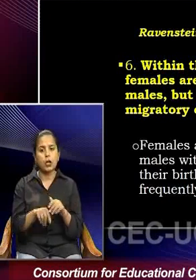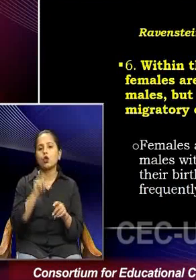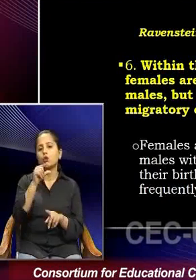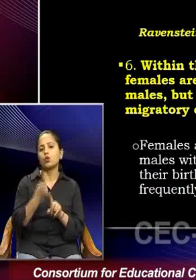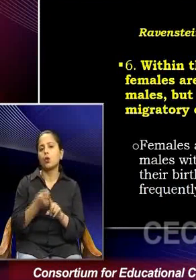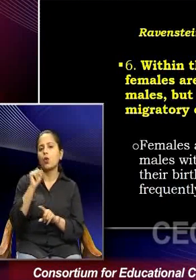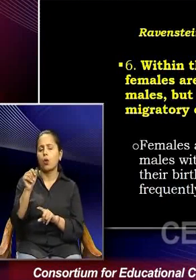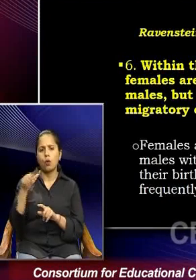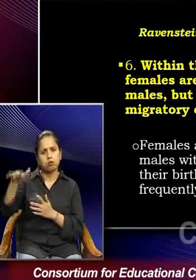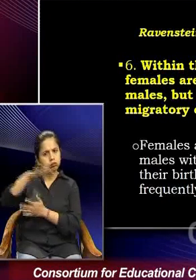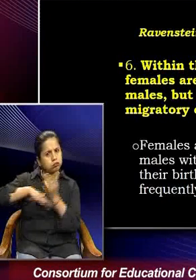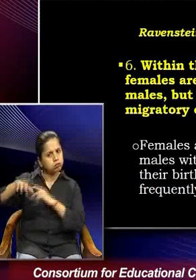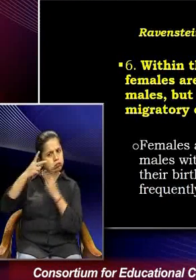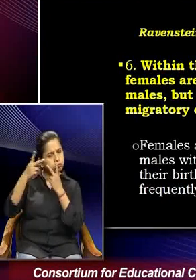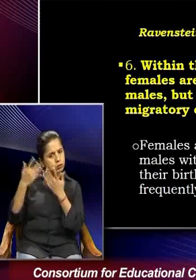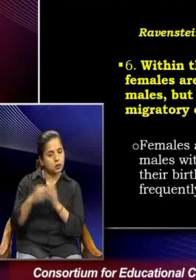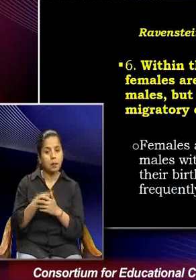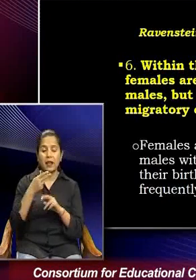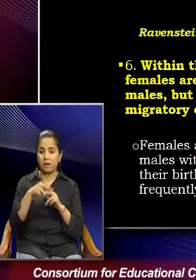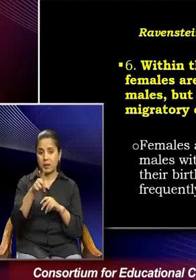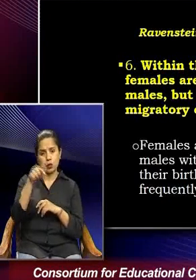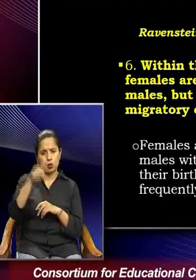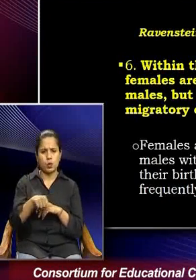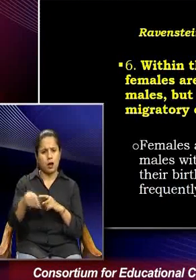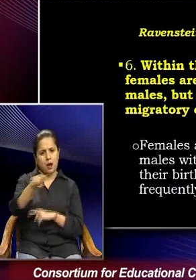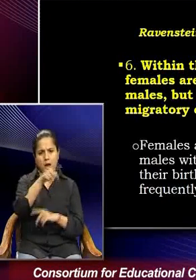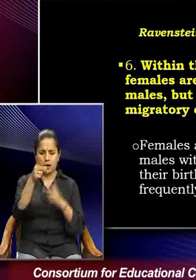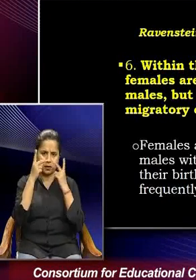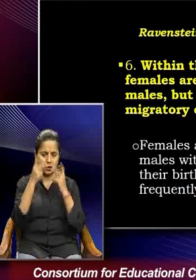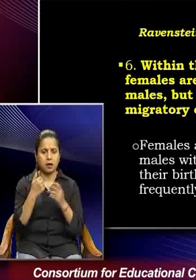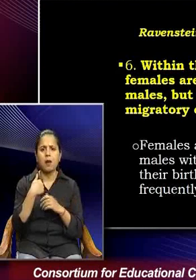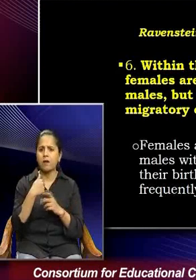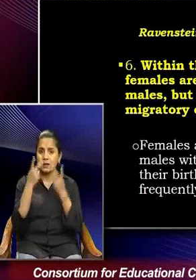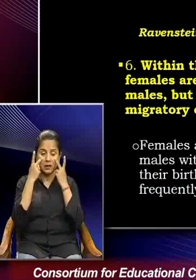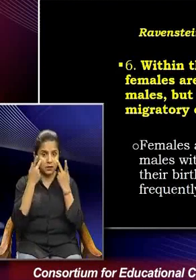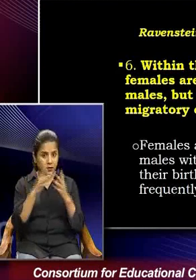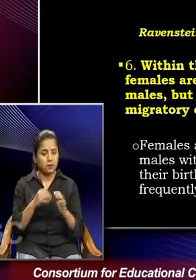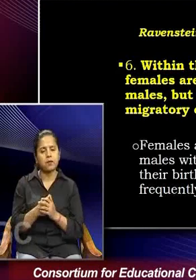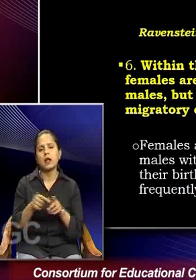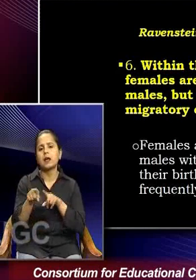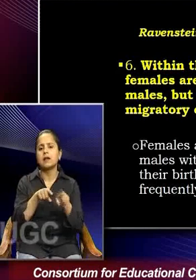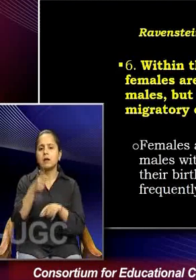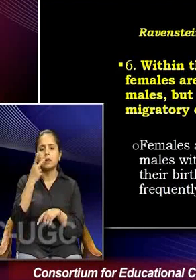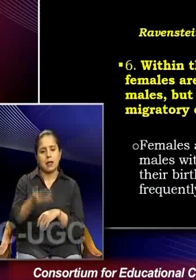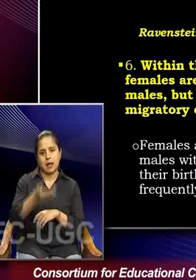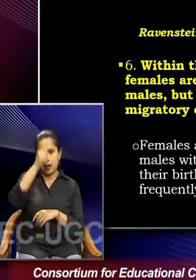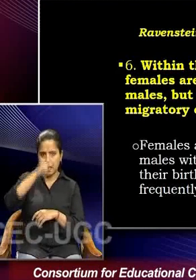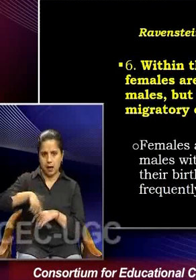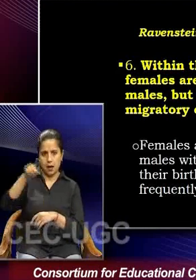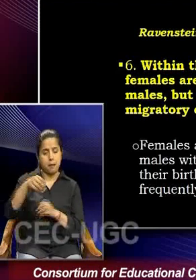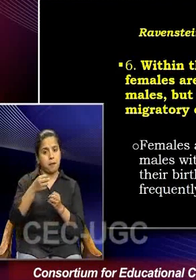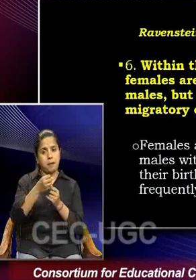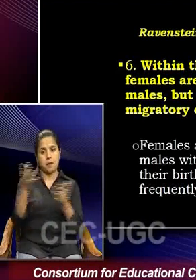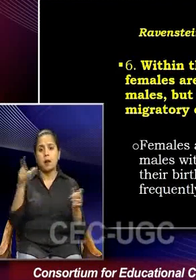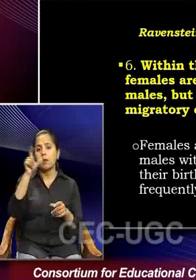Kingdom position. But even if you see in today's time, we observe that, let's take the case of India. Majority of